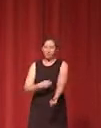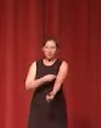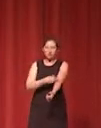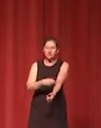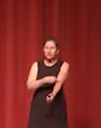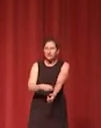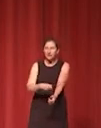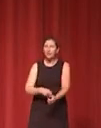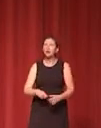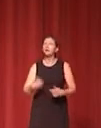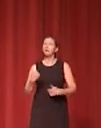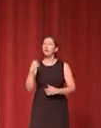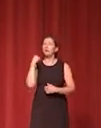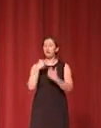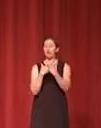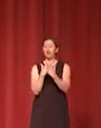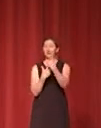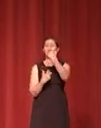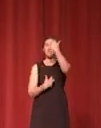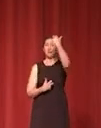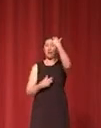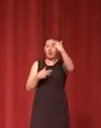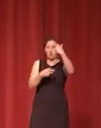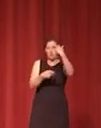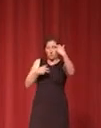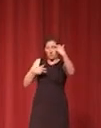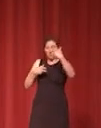it's Alzheimer's or not. So again,